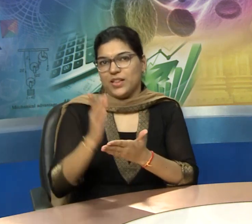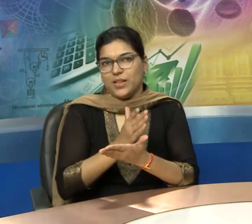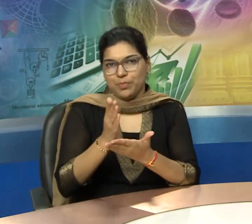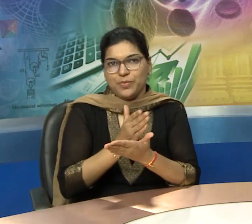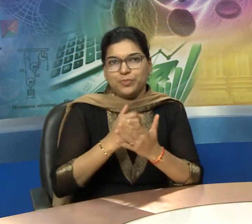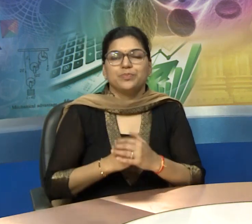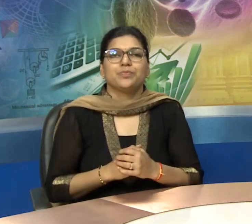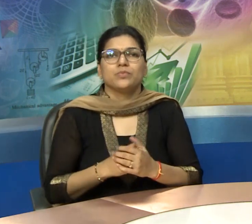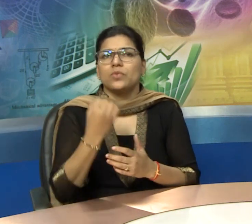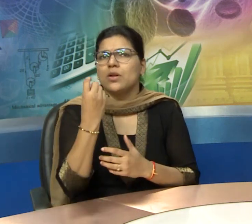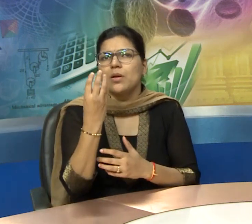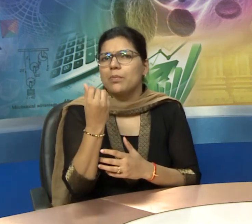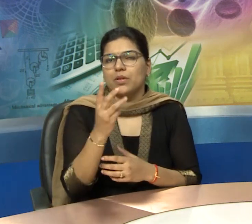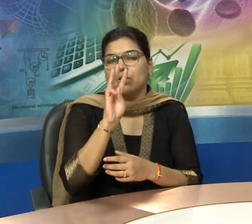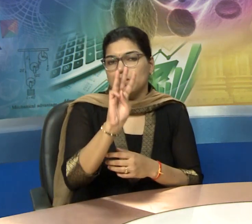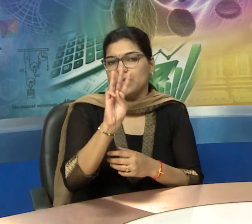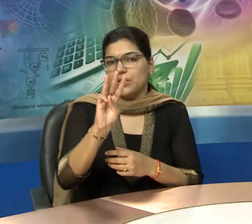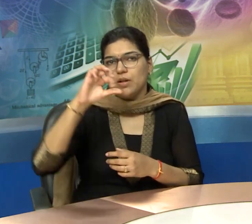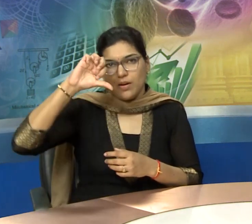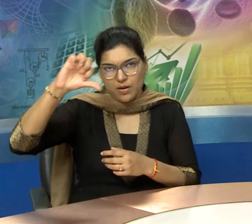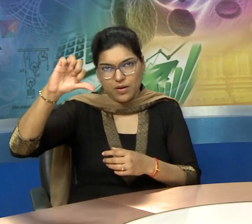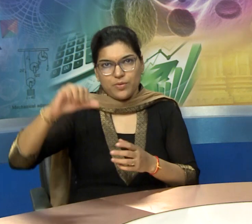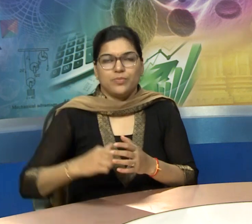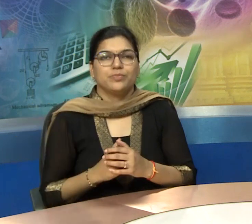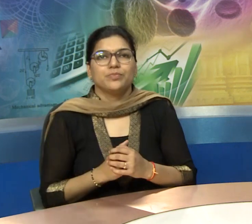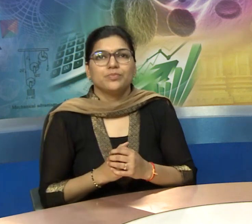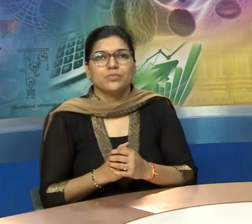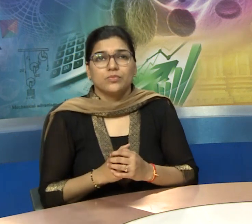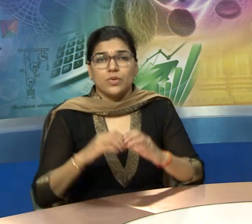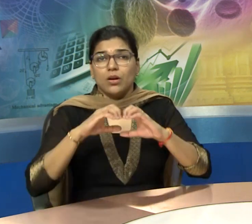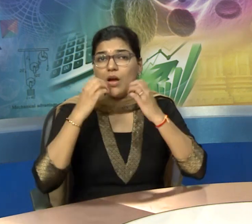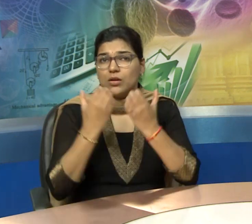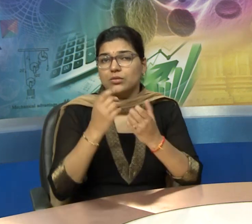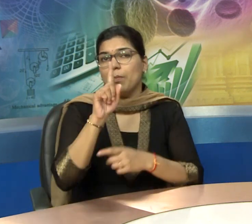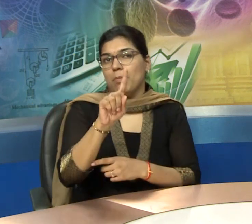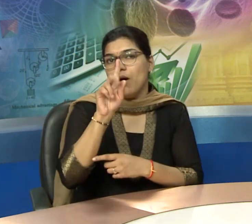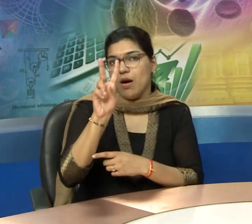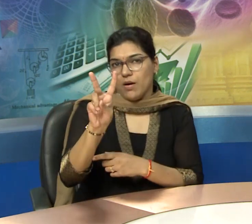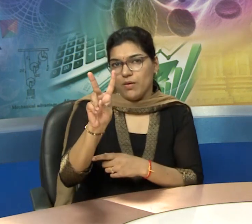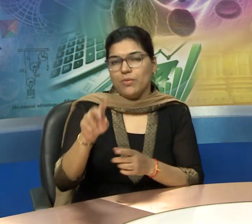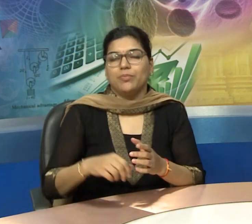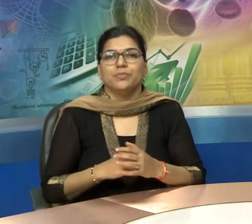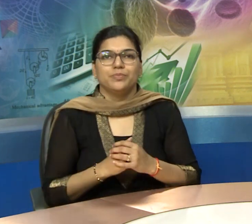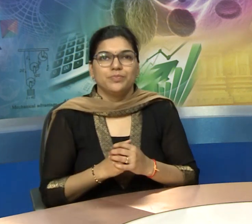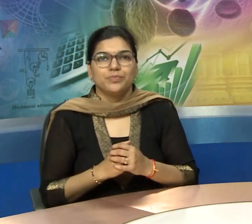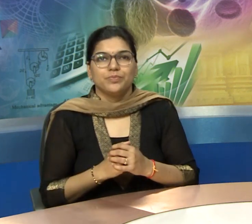In our senior secondary course, we call this subject as library and information